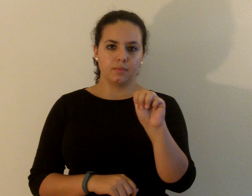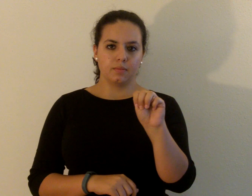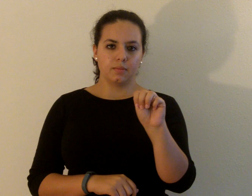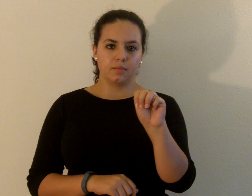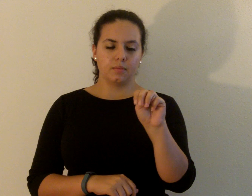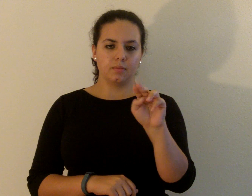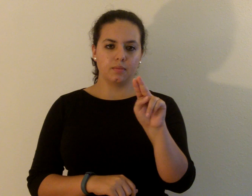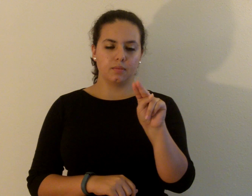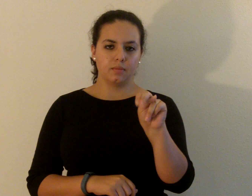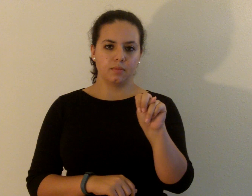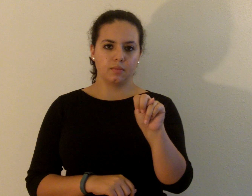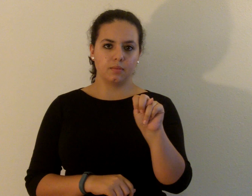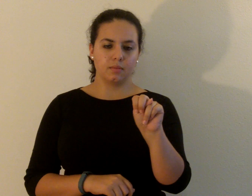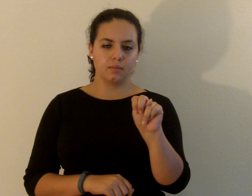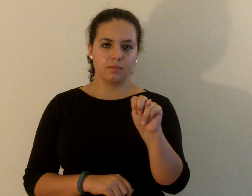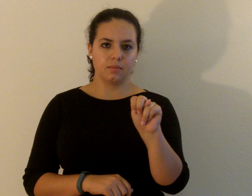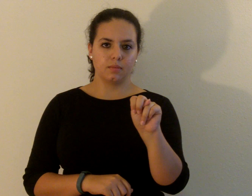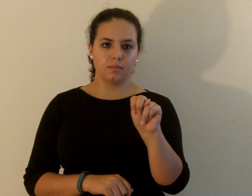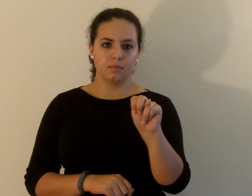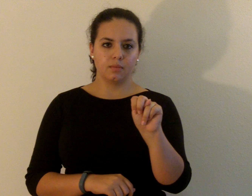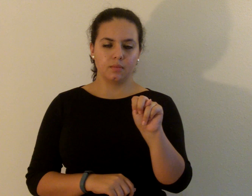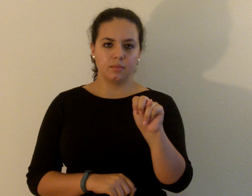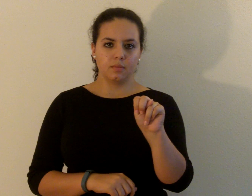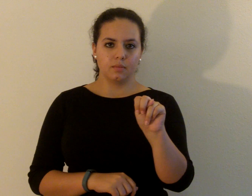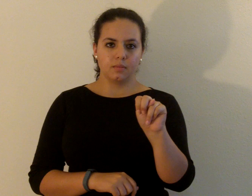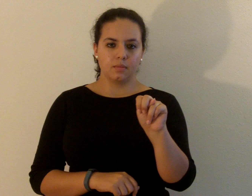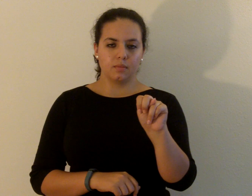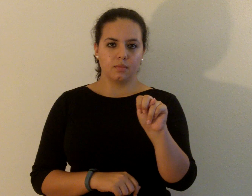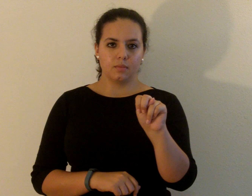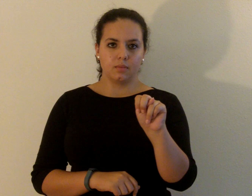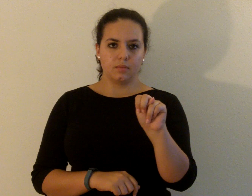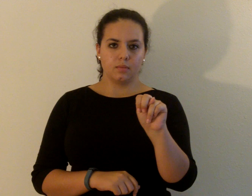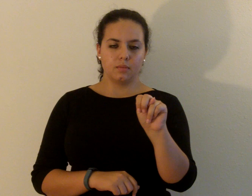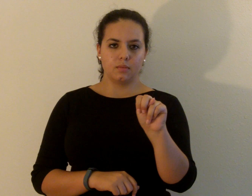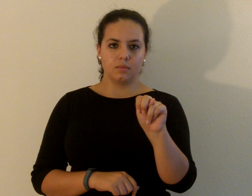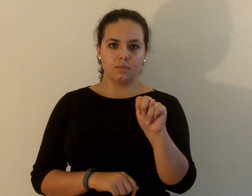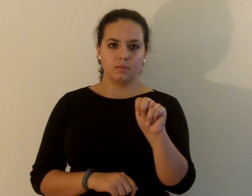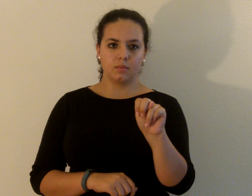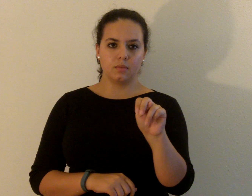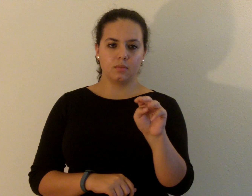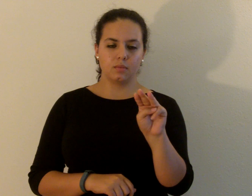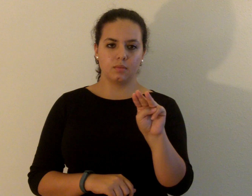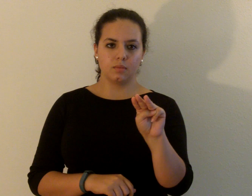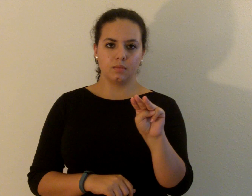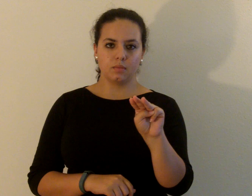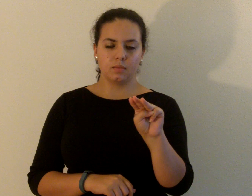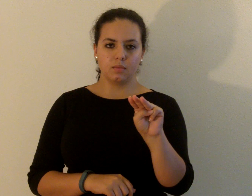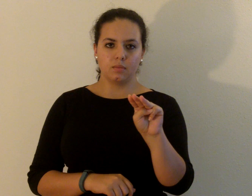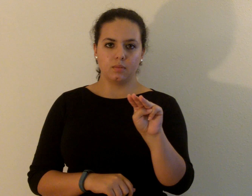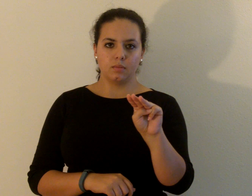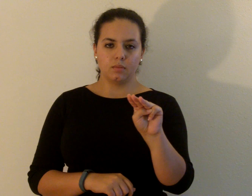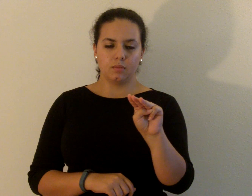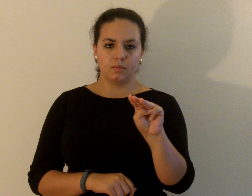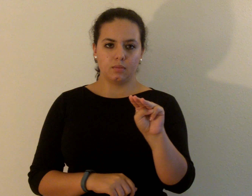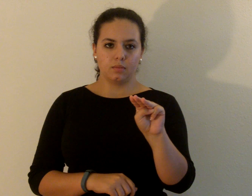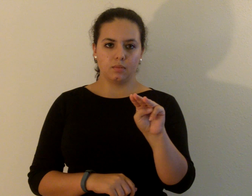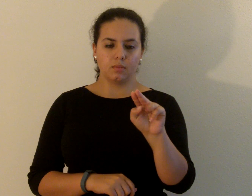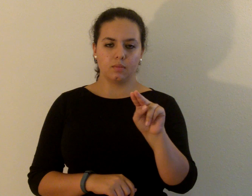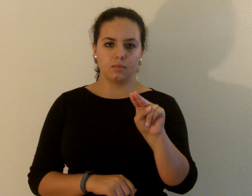see N drawn this way. They can draw them however they want. When they're signed, you will see it signed M and